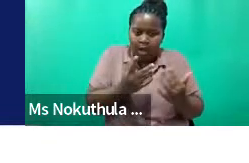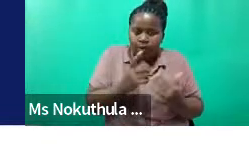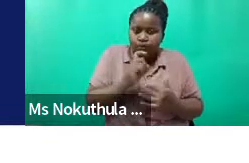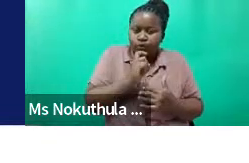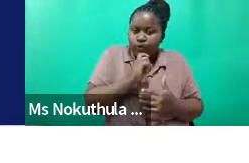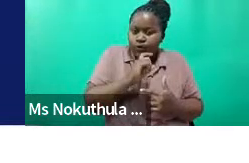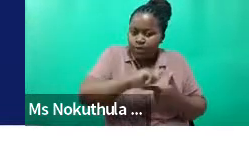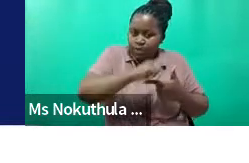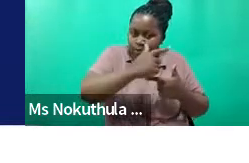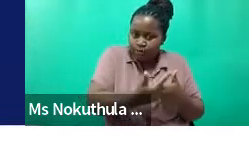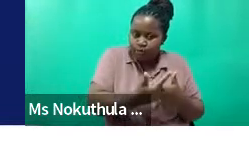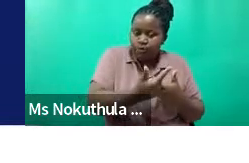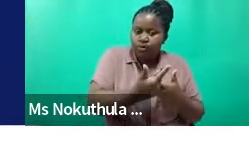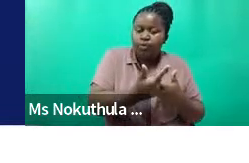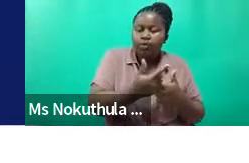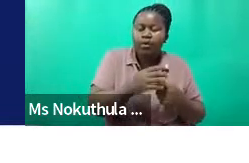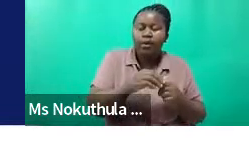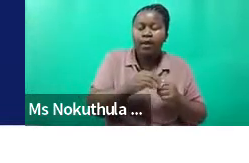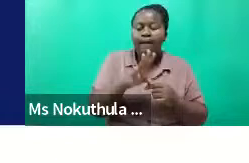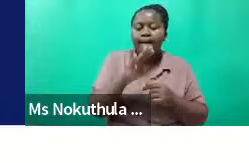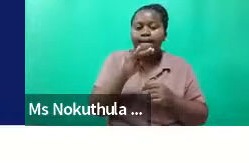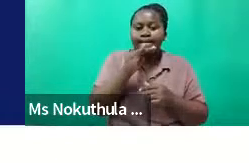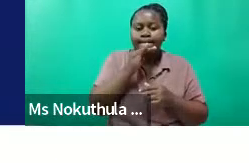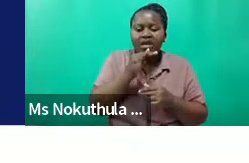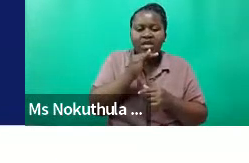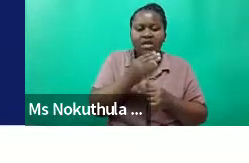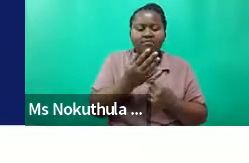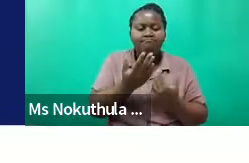And so there was no practical